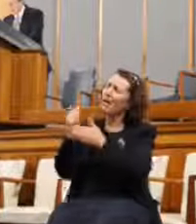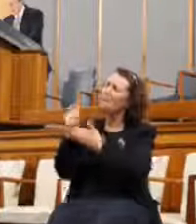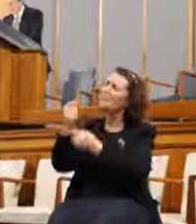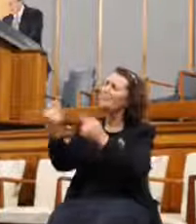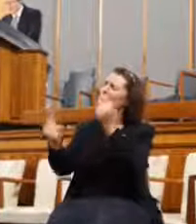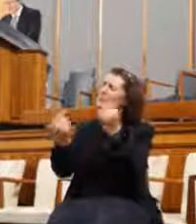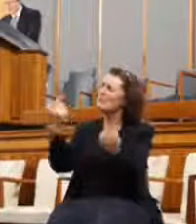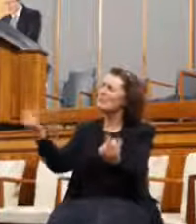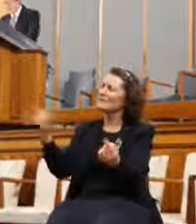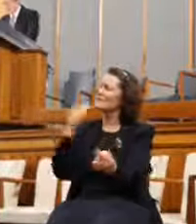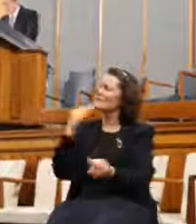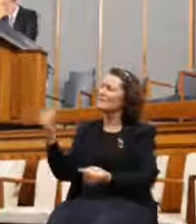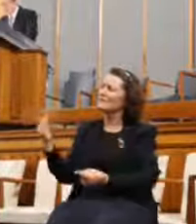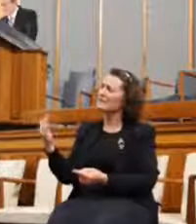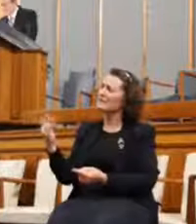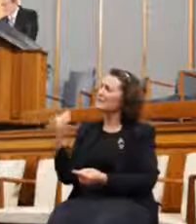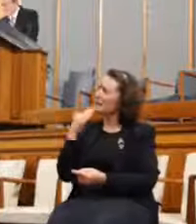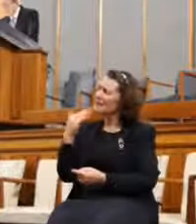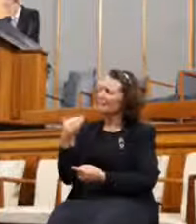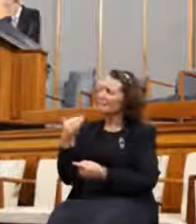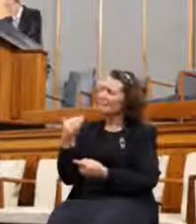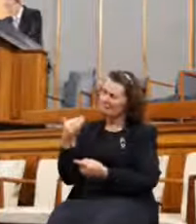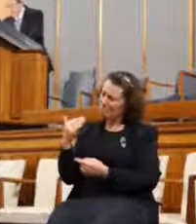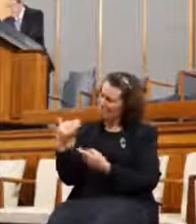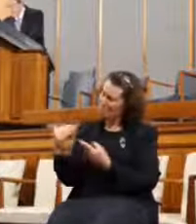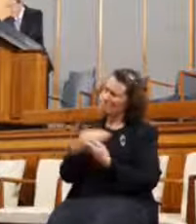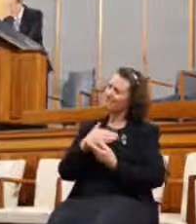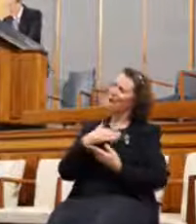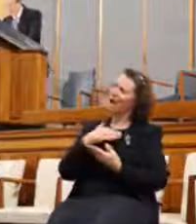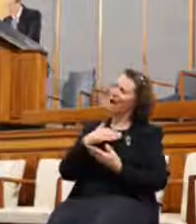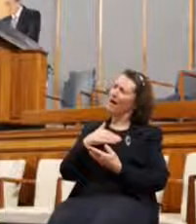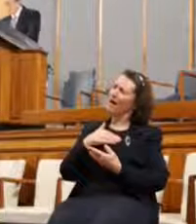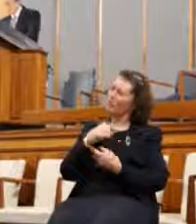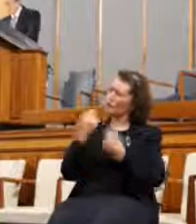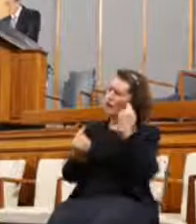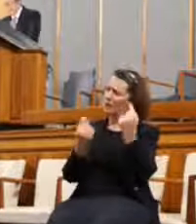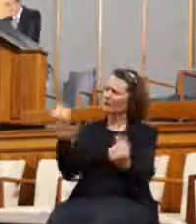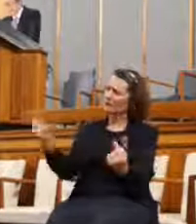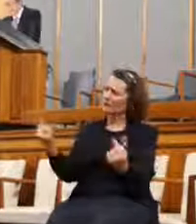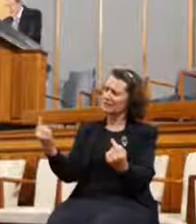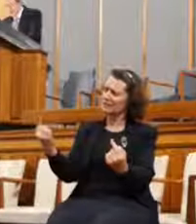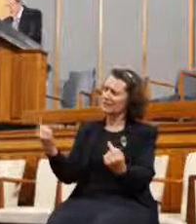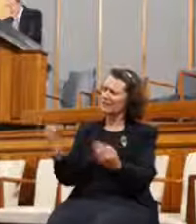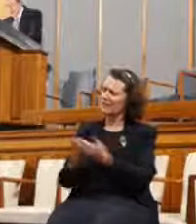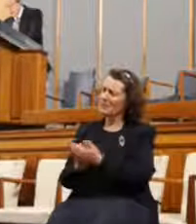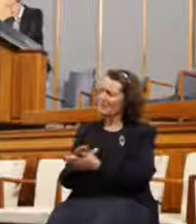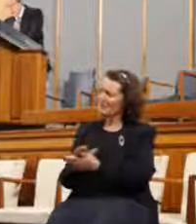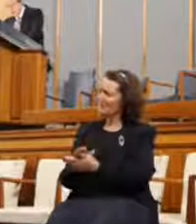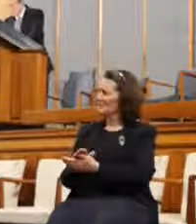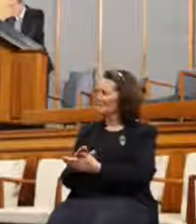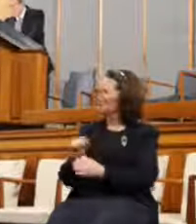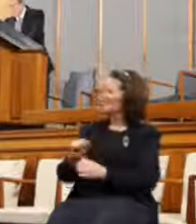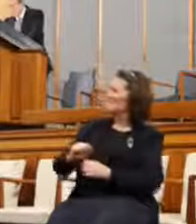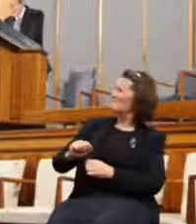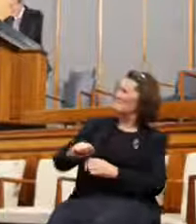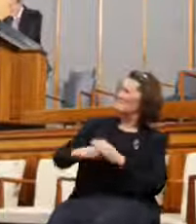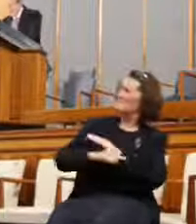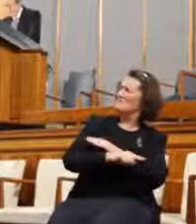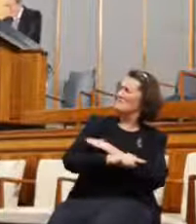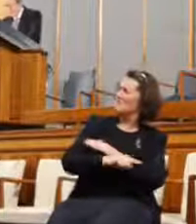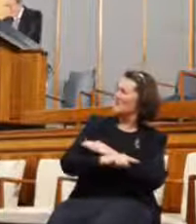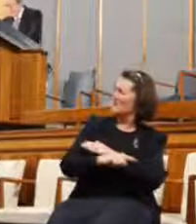that help so work in our hearts that we shall no longer be on the run against thee, putting up complaints